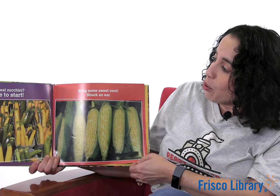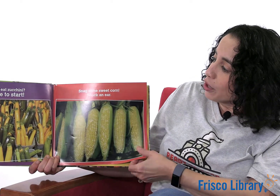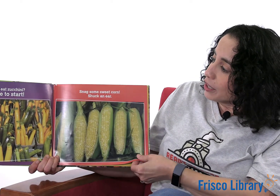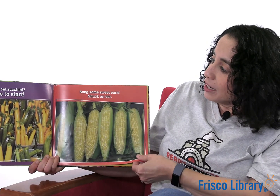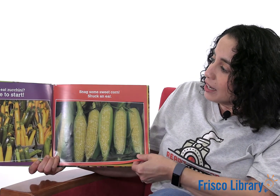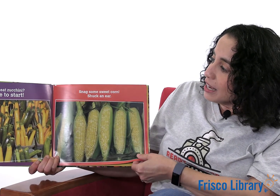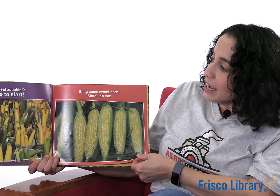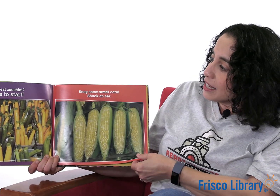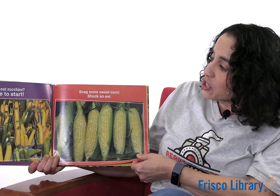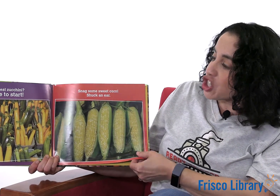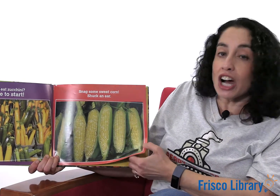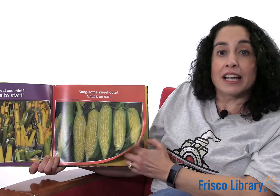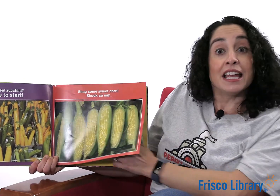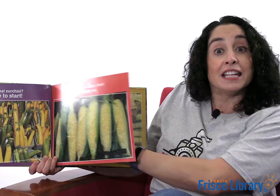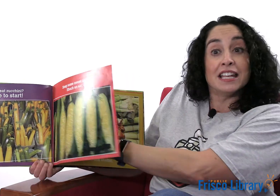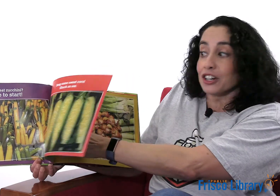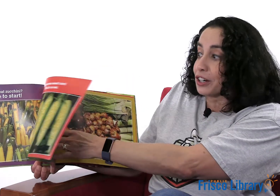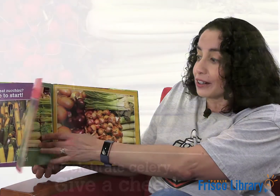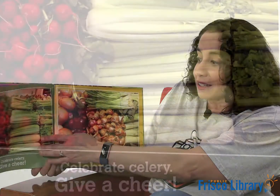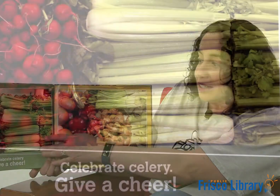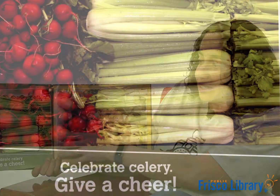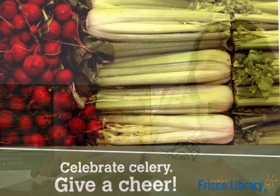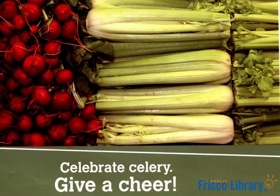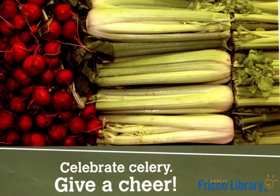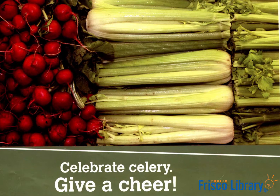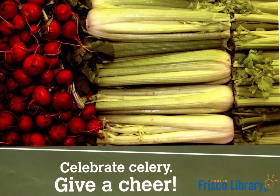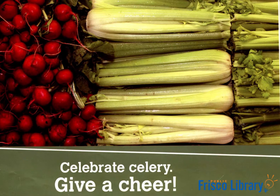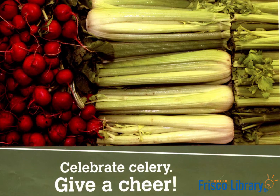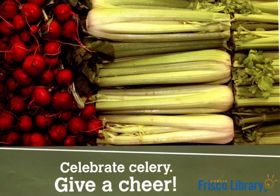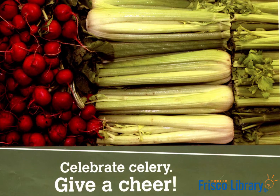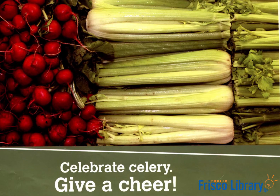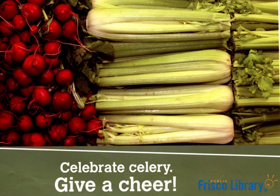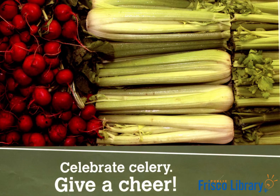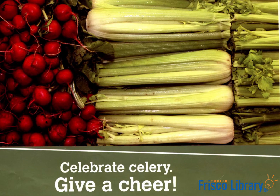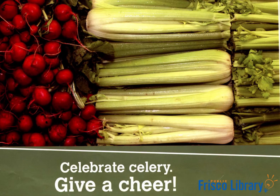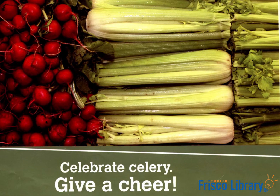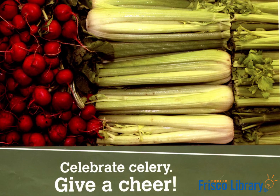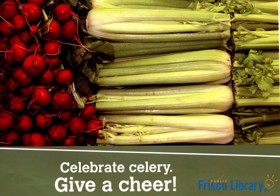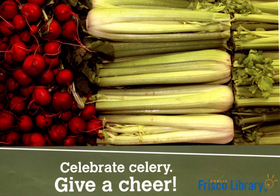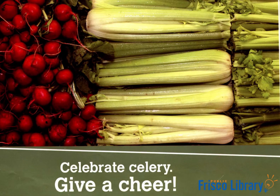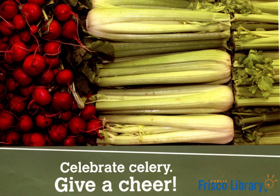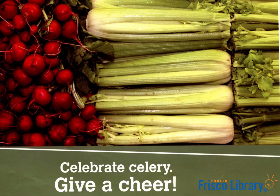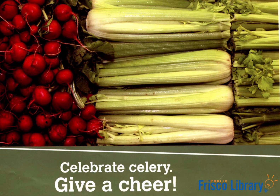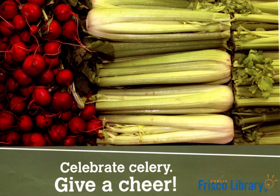corn chuck an ear celebrate celery give a cheer